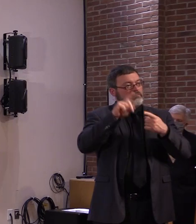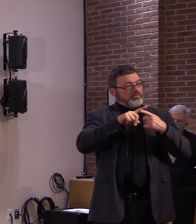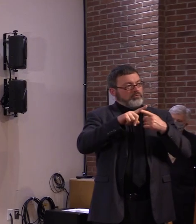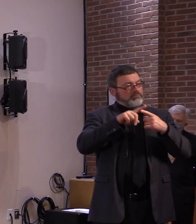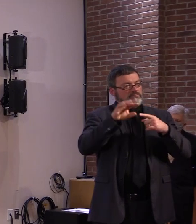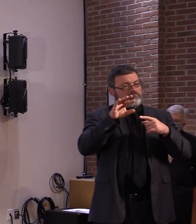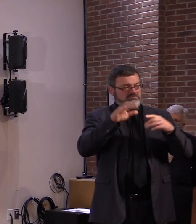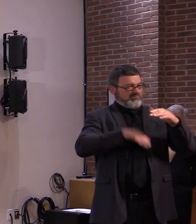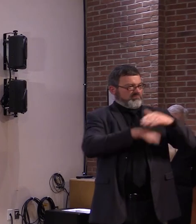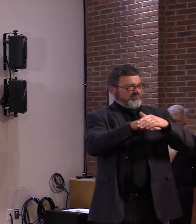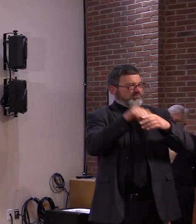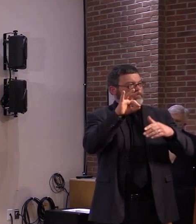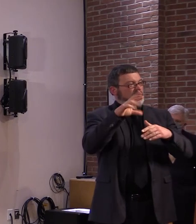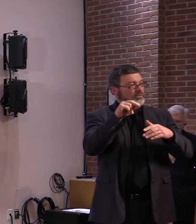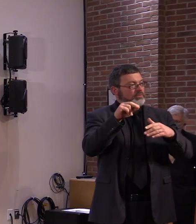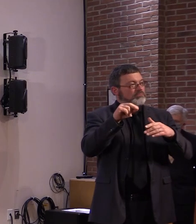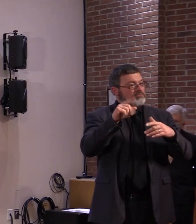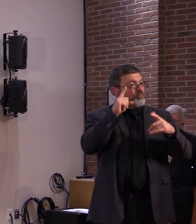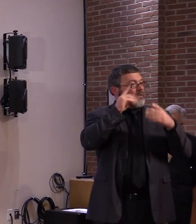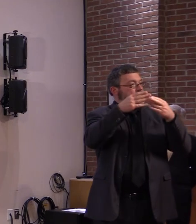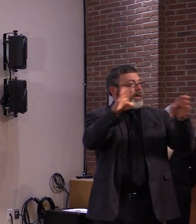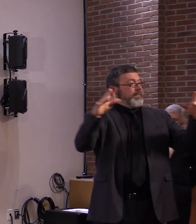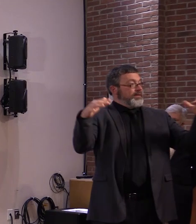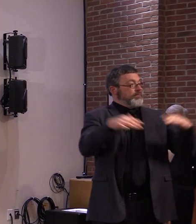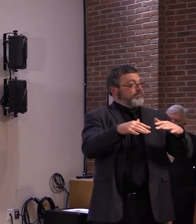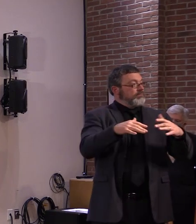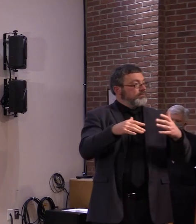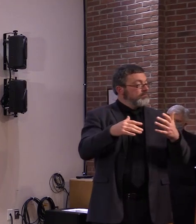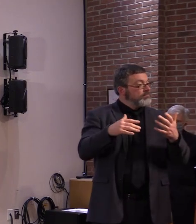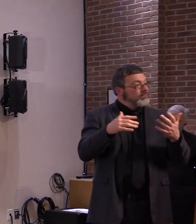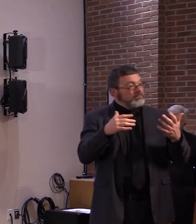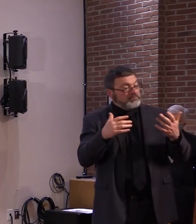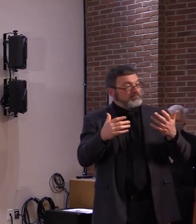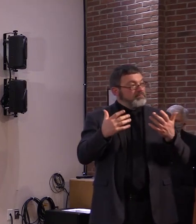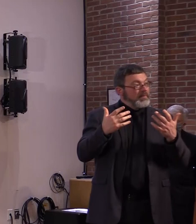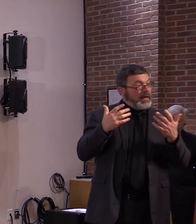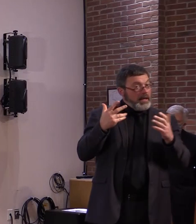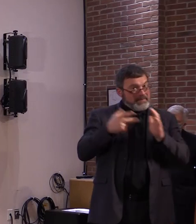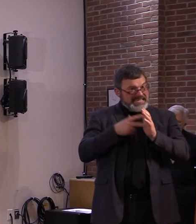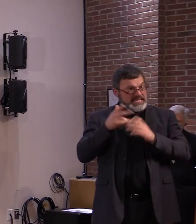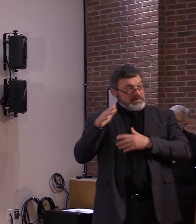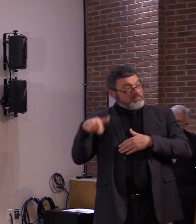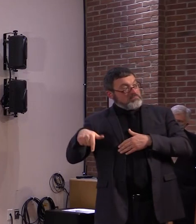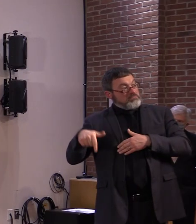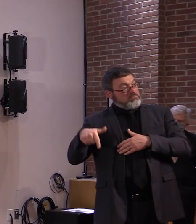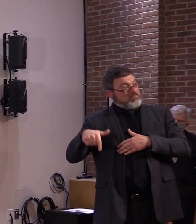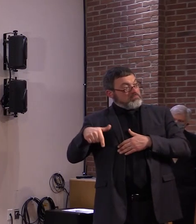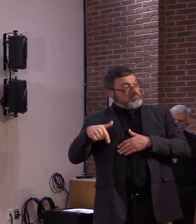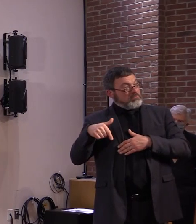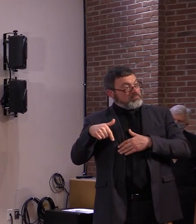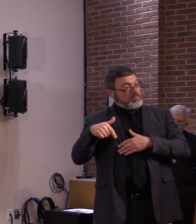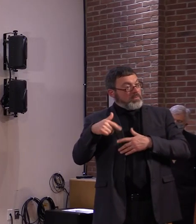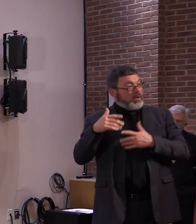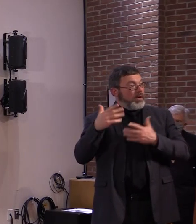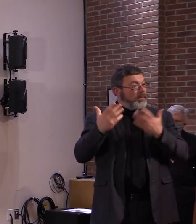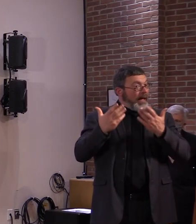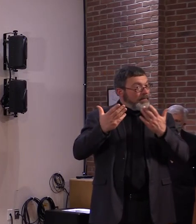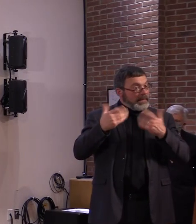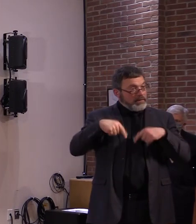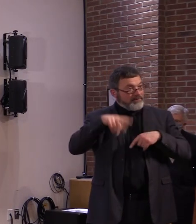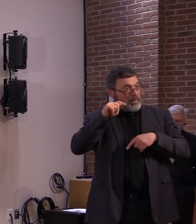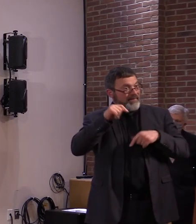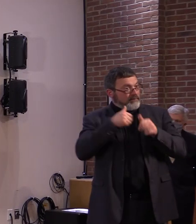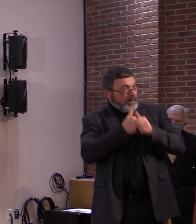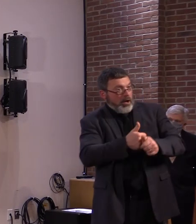that include a curfew and police powers to levy fines, as Governor Baker has done? Yeah, too early to tell at this point in